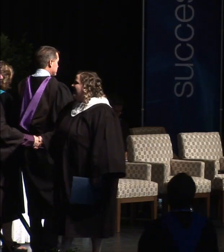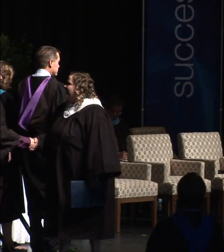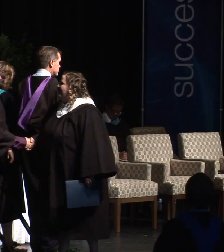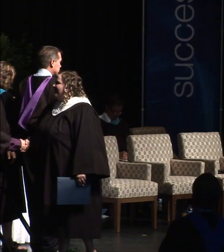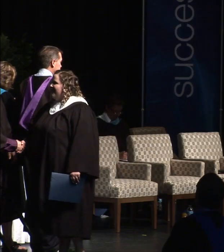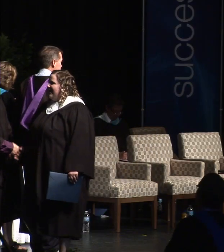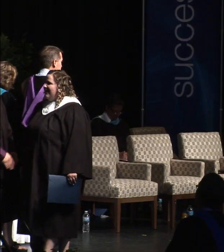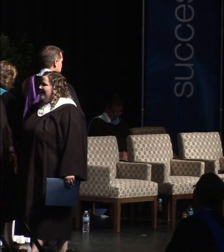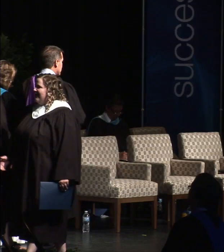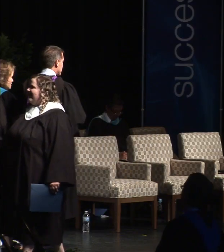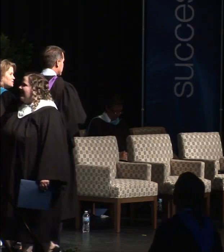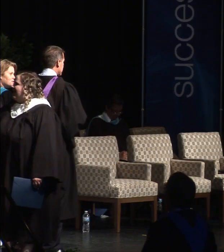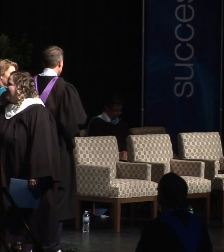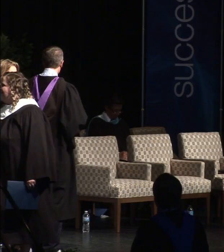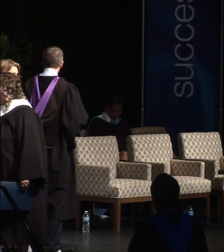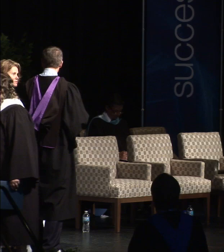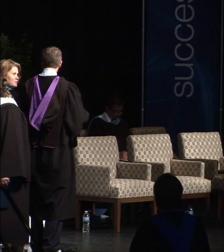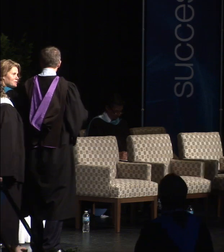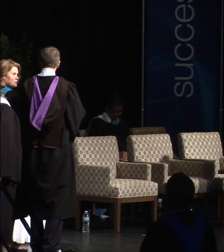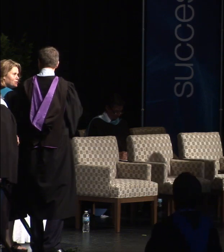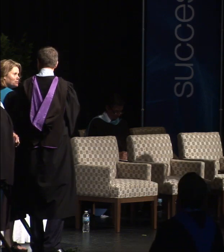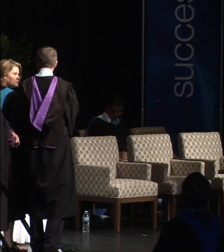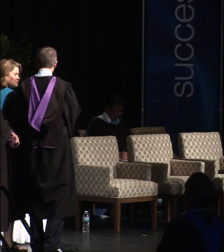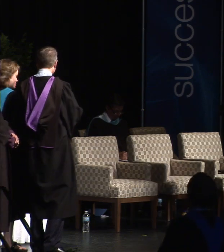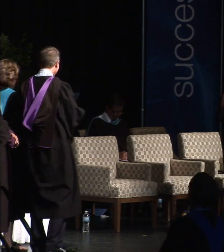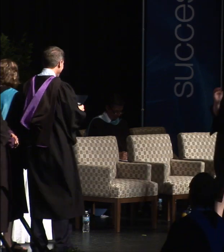Christina Margaret McLean.